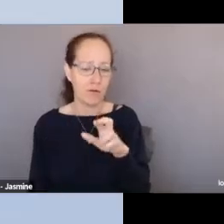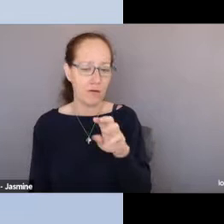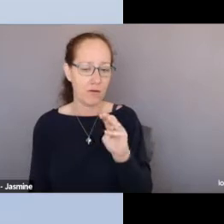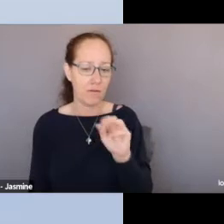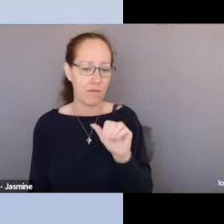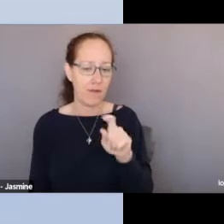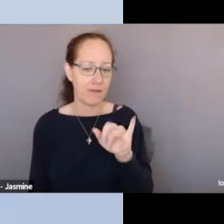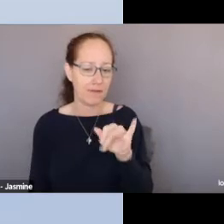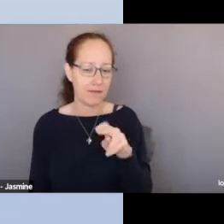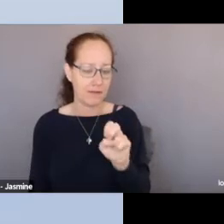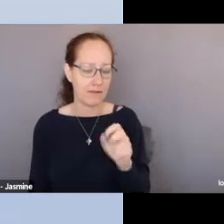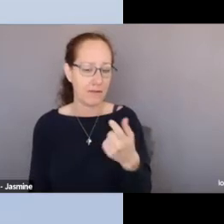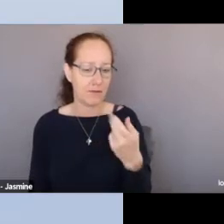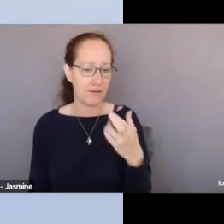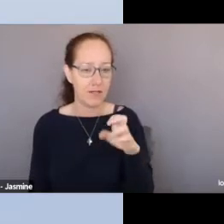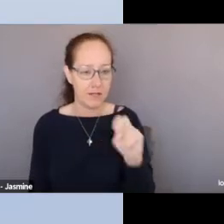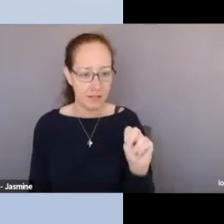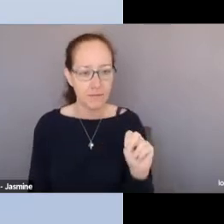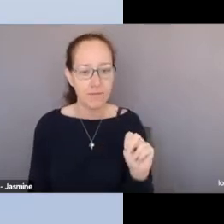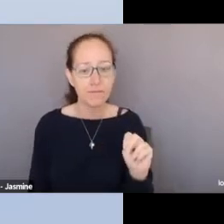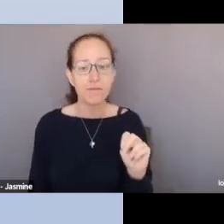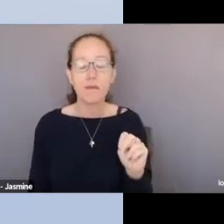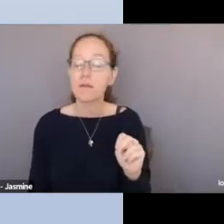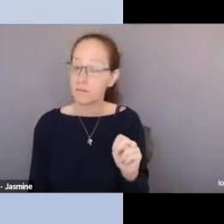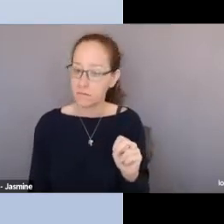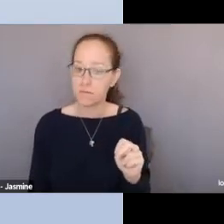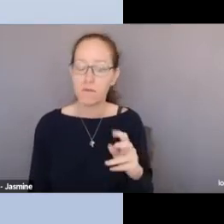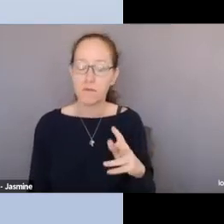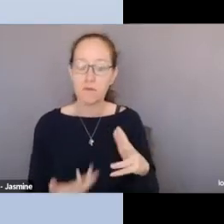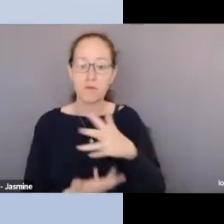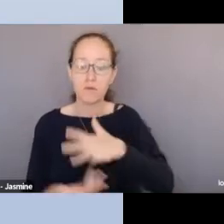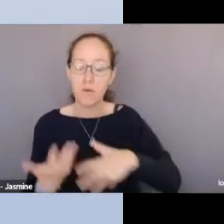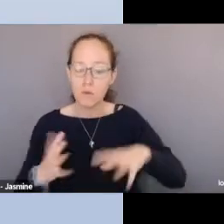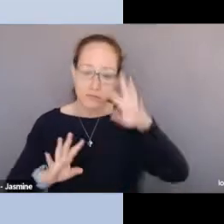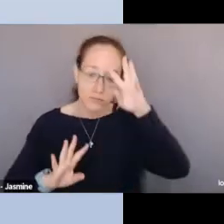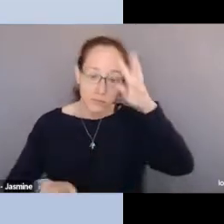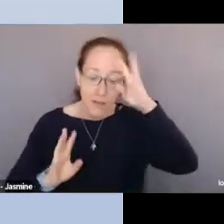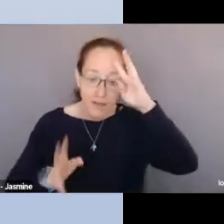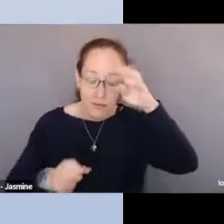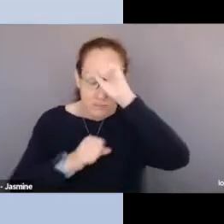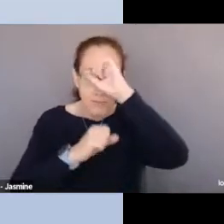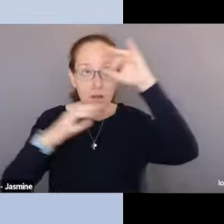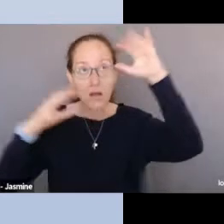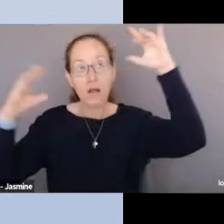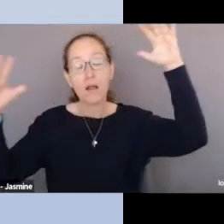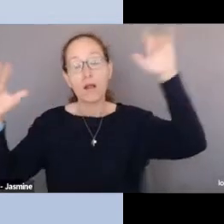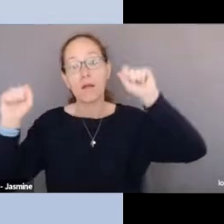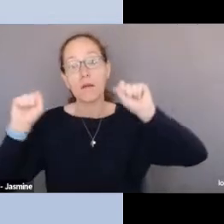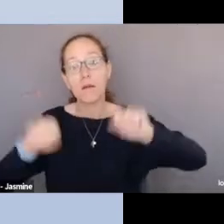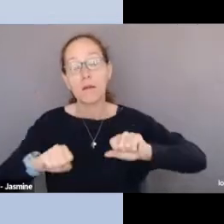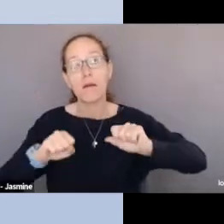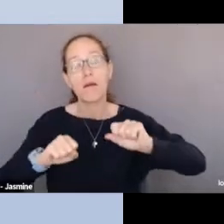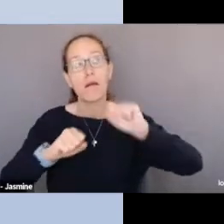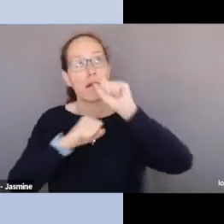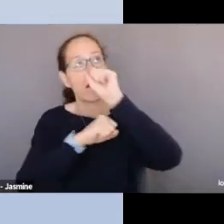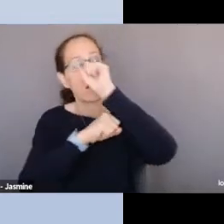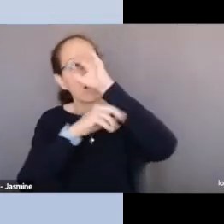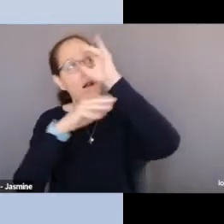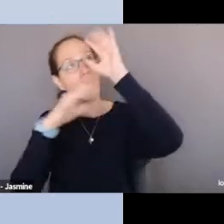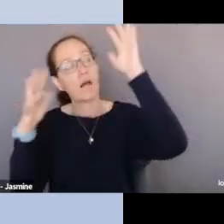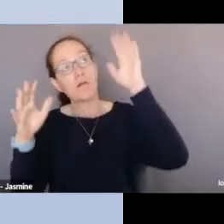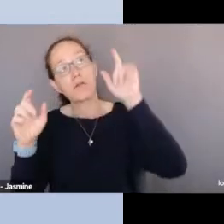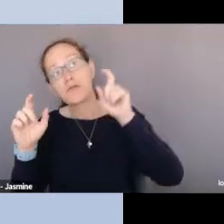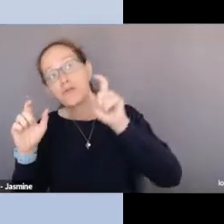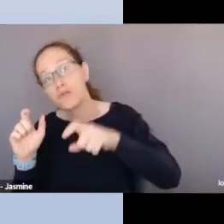Social imagination is the capacity to invent visions of what should be and what might be in